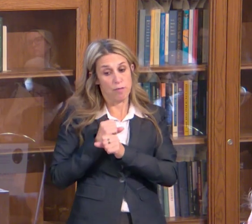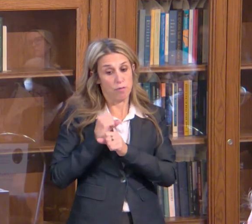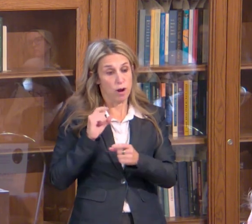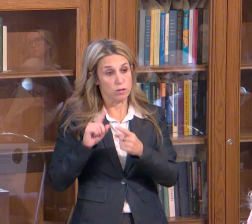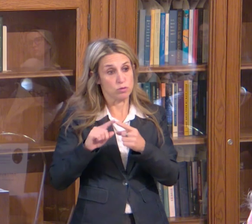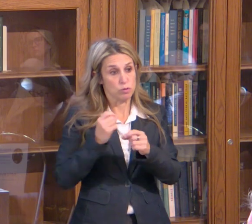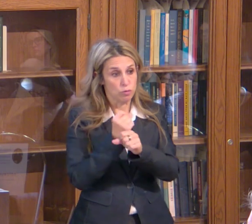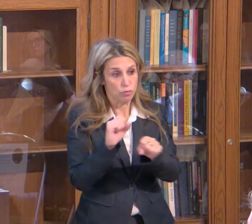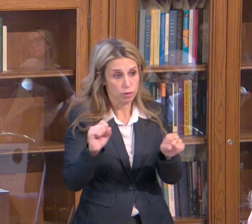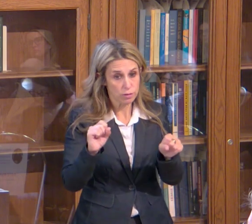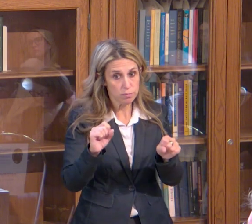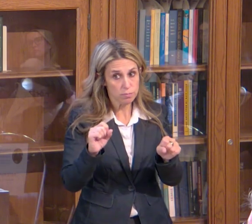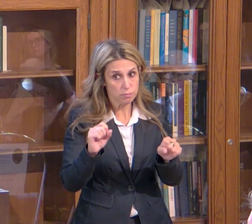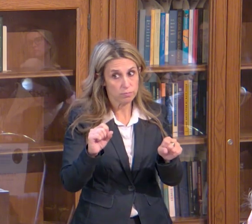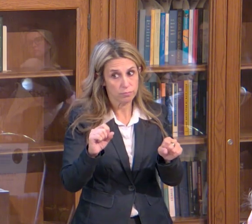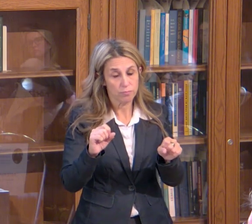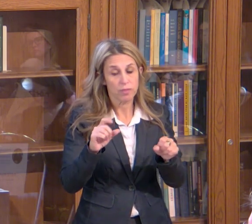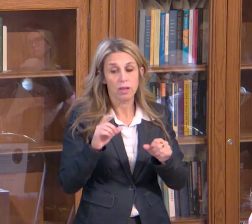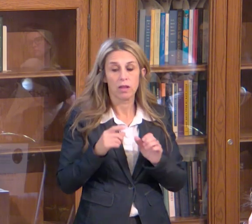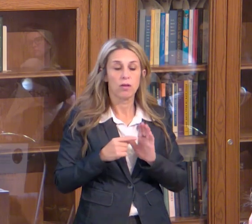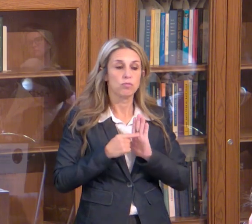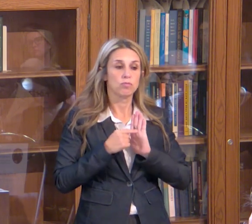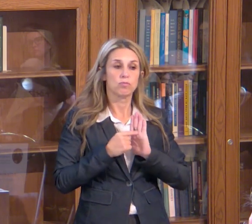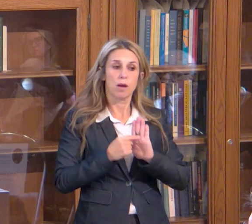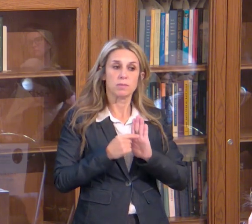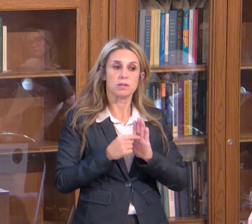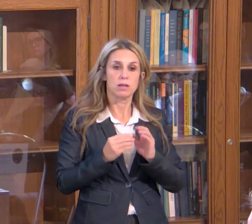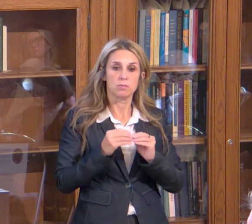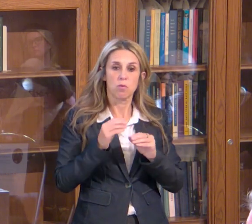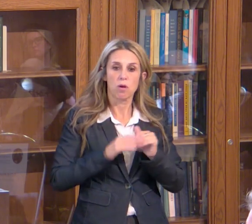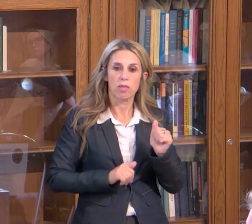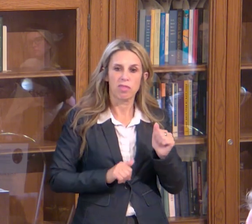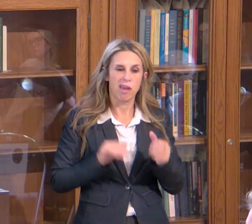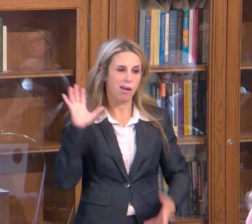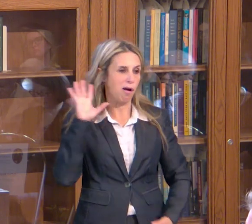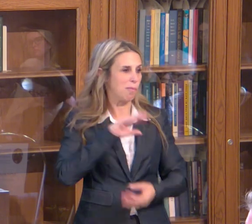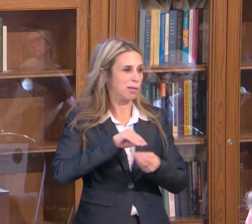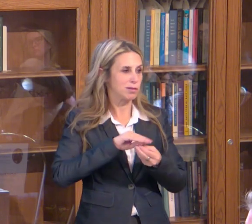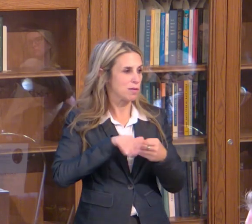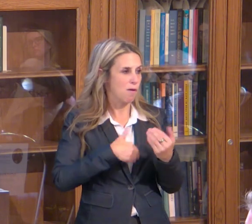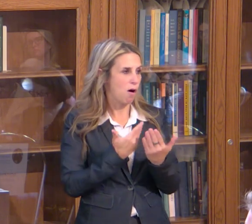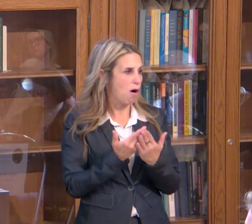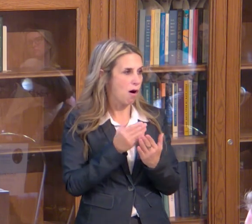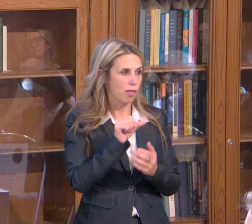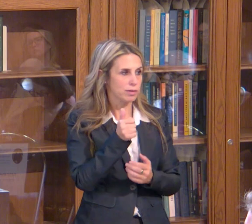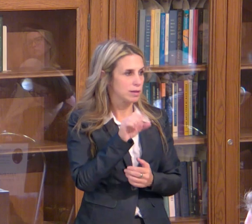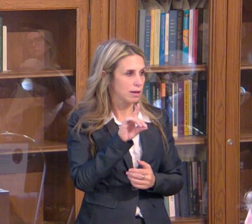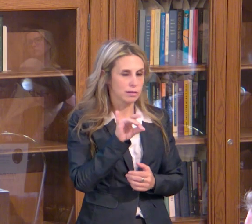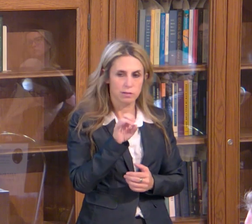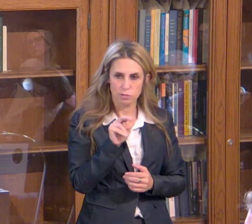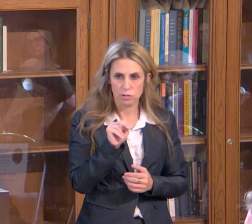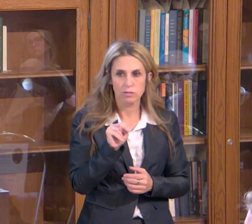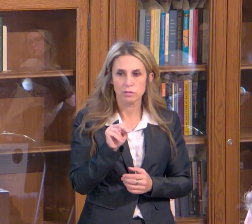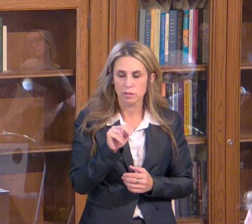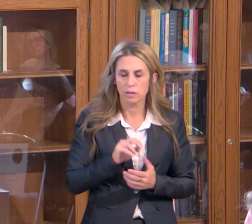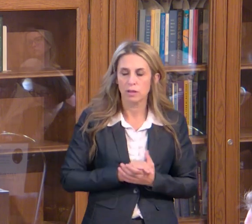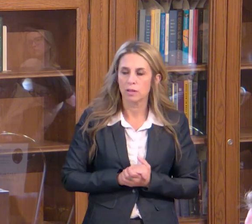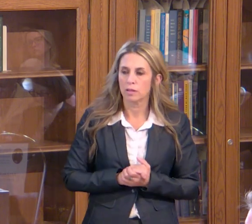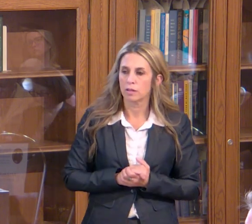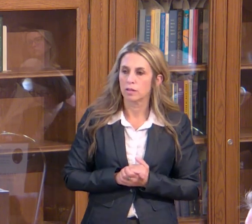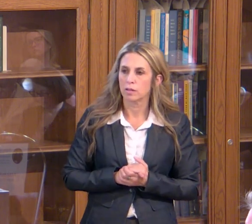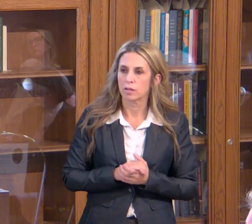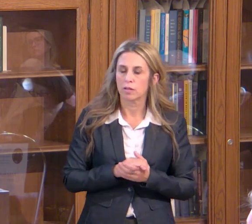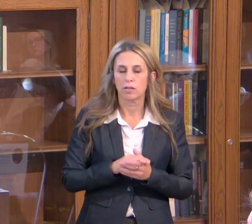of Slavery to Freedom represents more than the compilation of all these 10 editions when seen through the